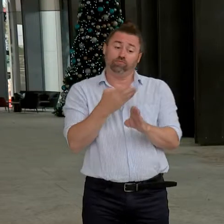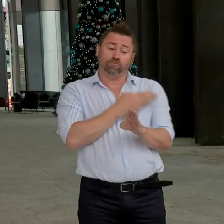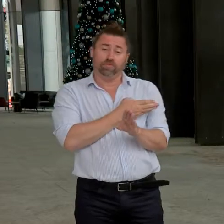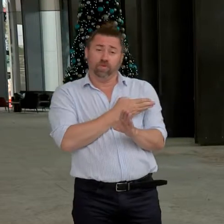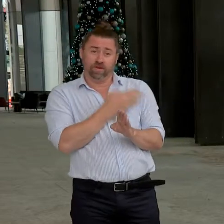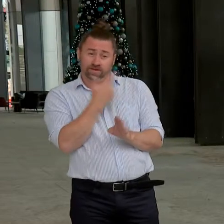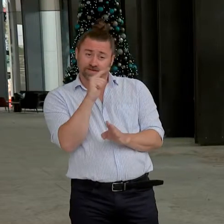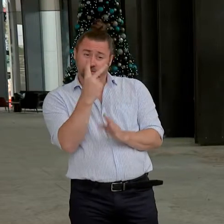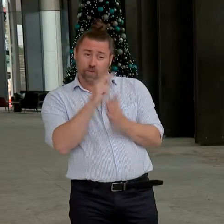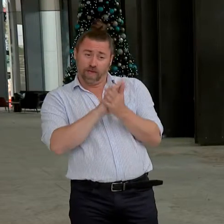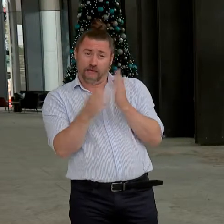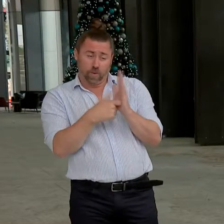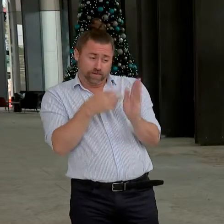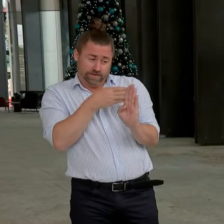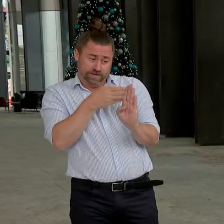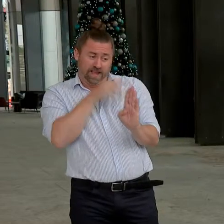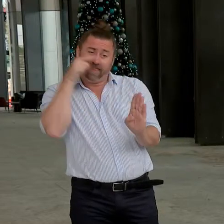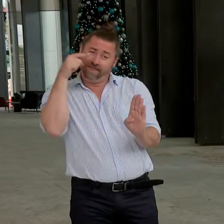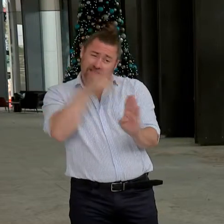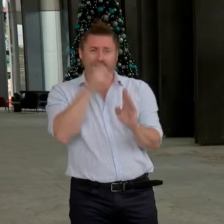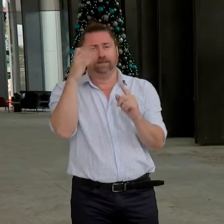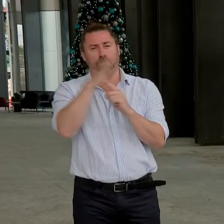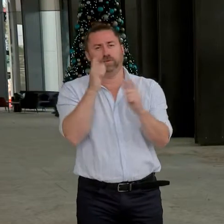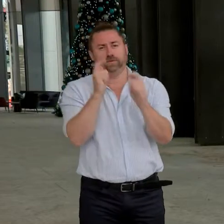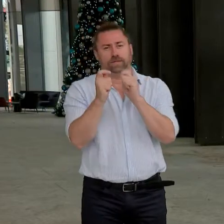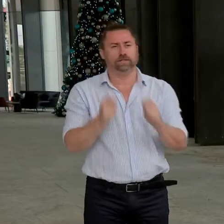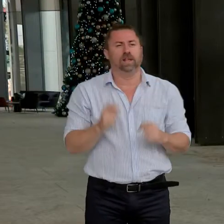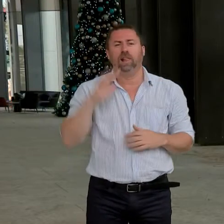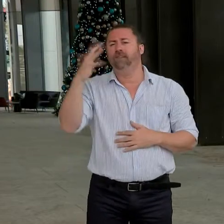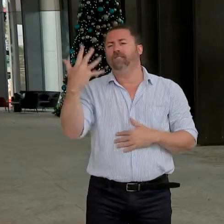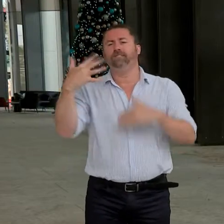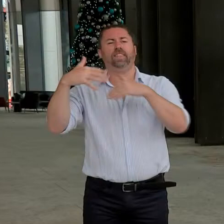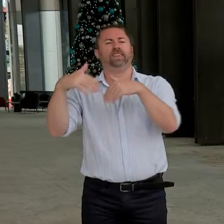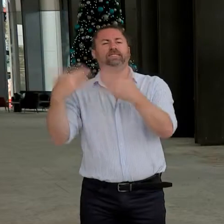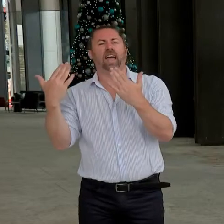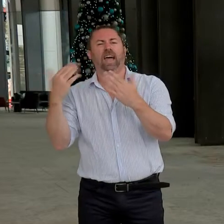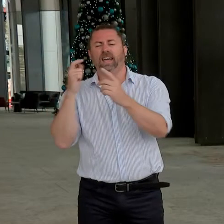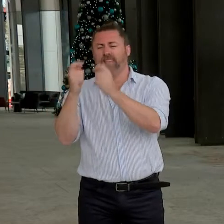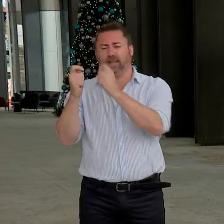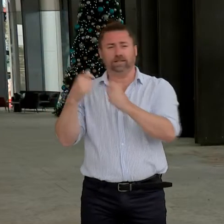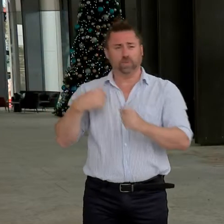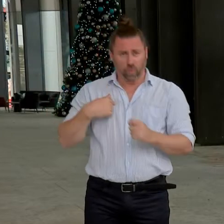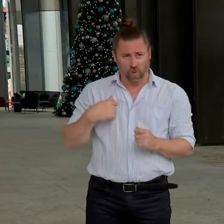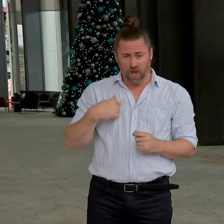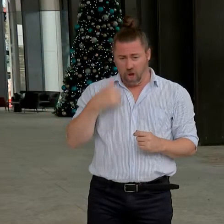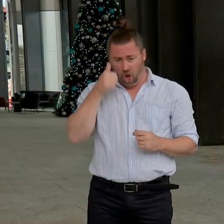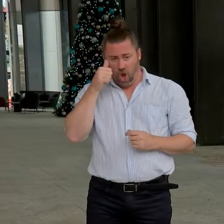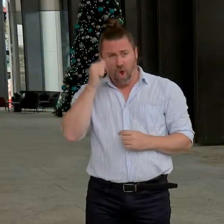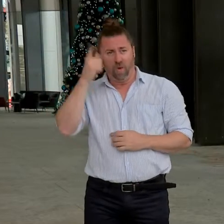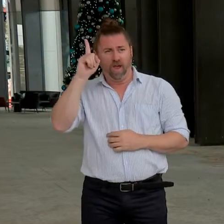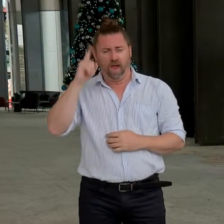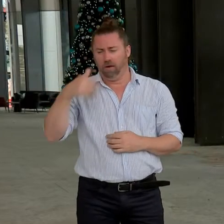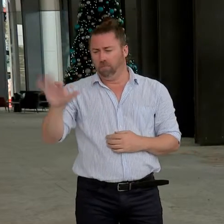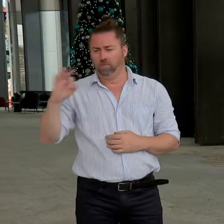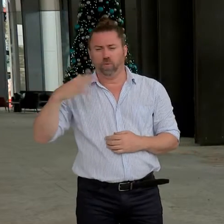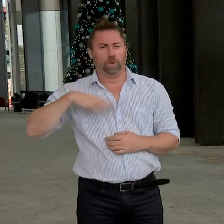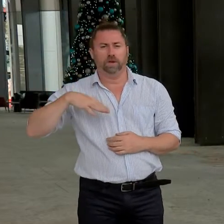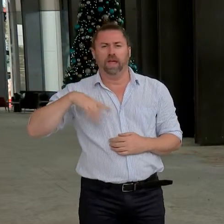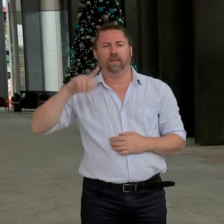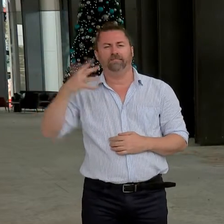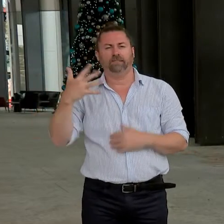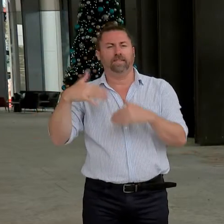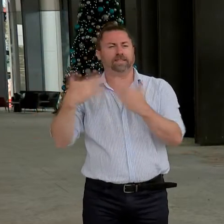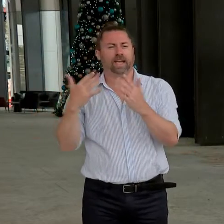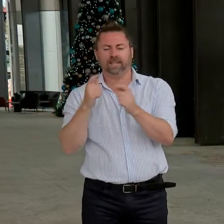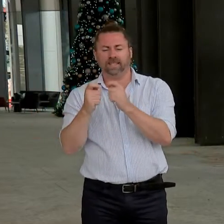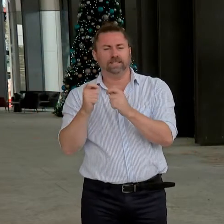important test. As opposed to the day 5 test, we've got enough data now to show that we can move away from that.